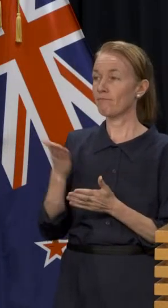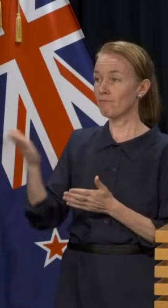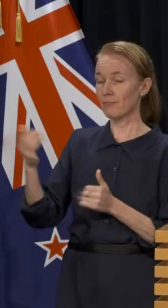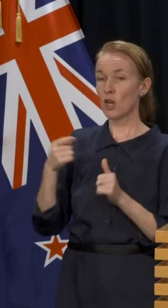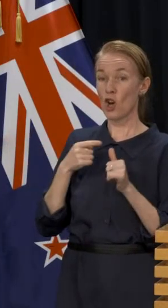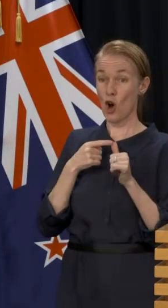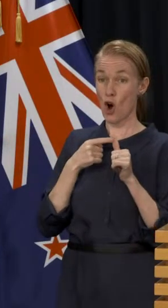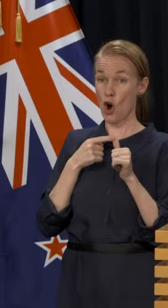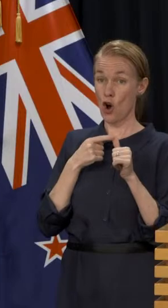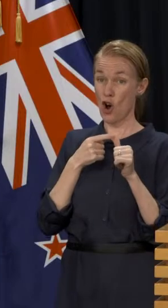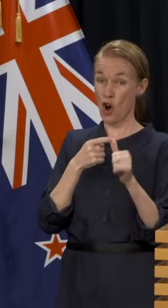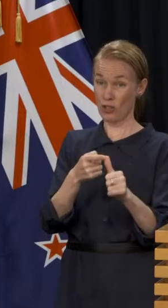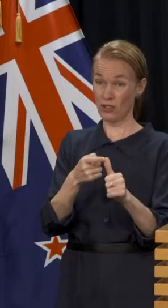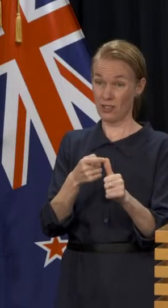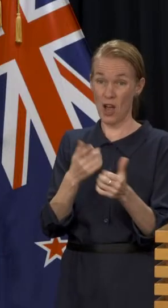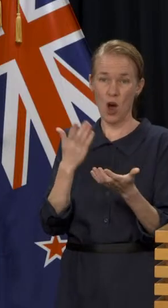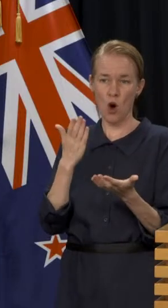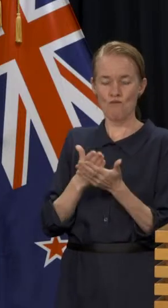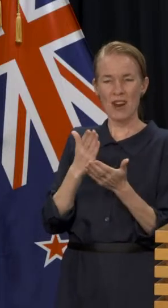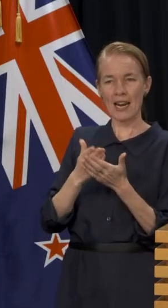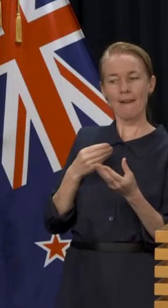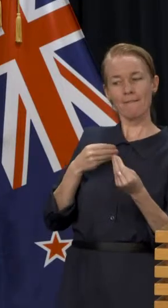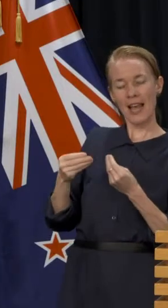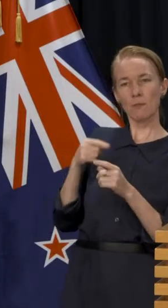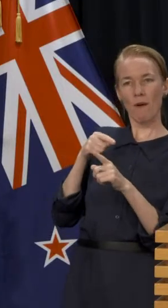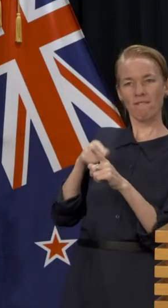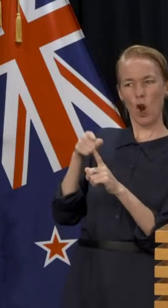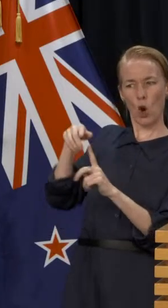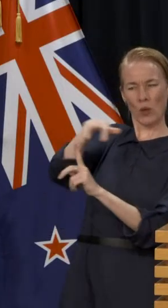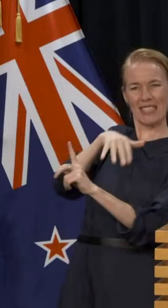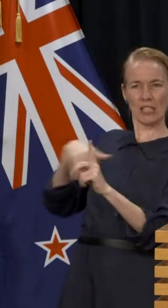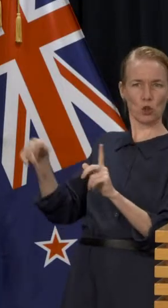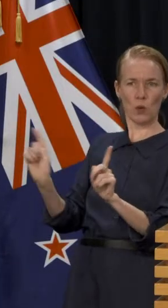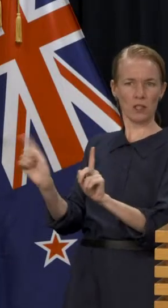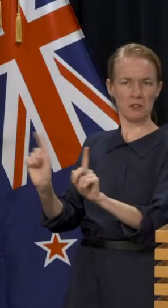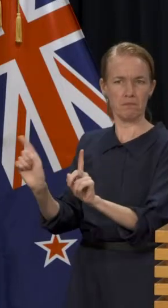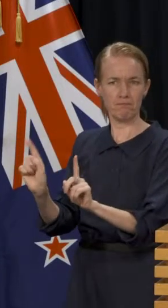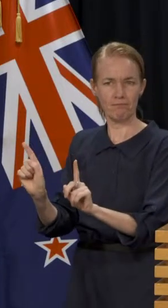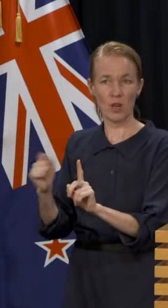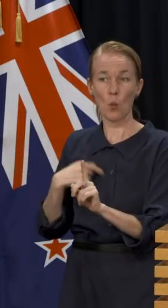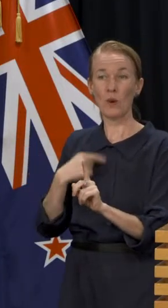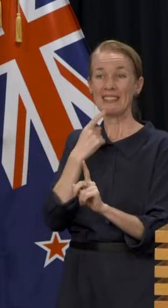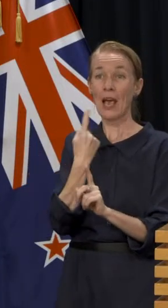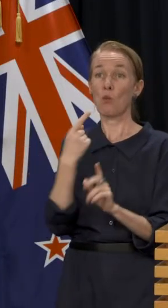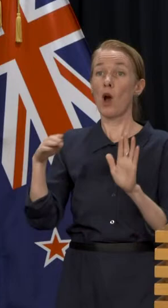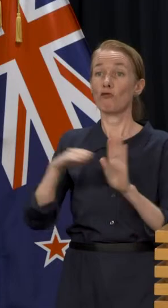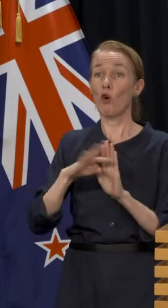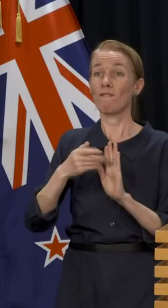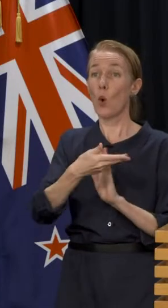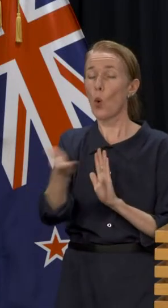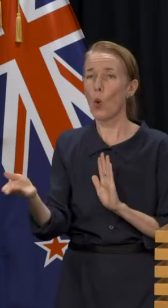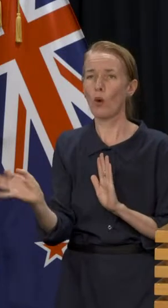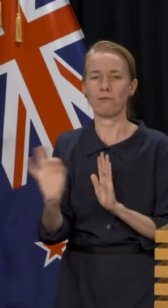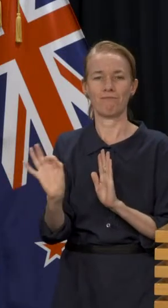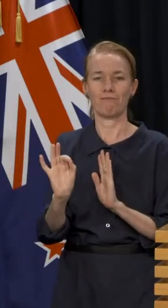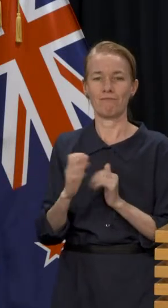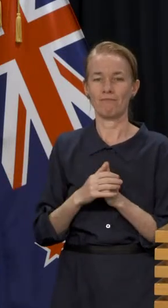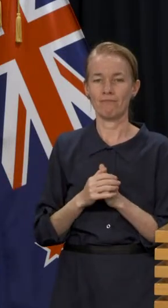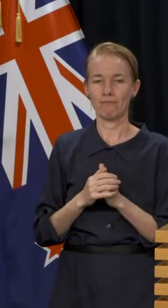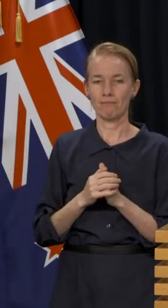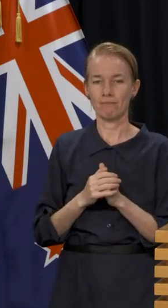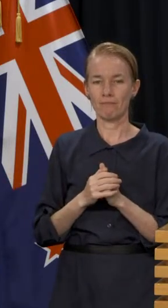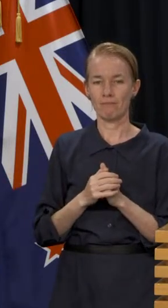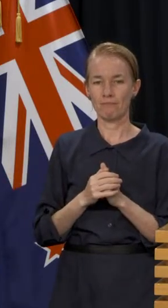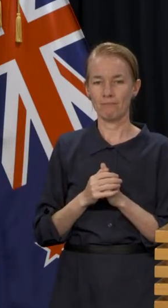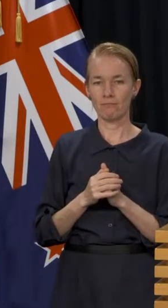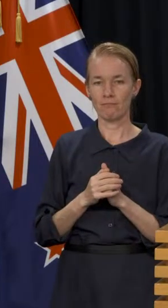is relative to the facts of the case. Months ago, the government was saying that if businesses didn't put up the QR codes, you might